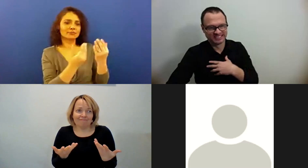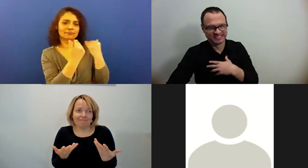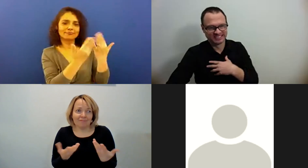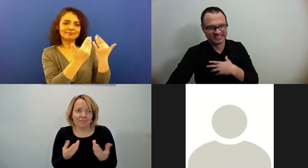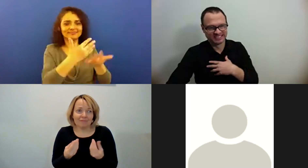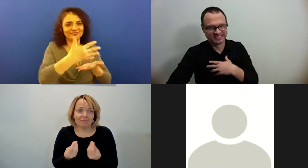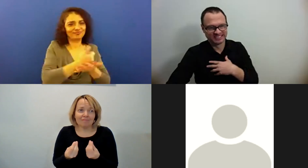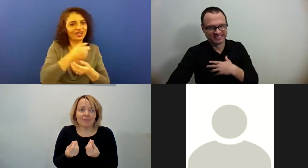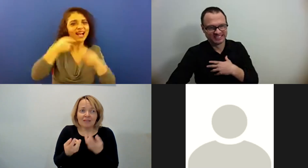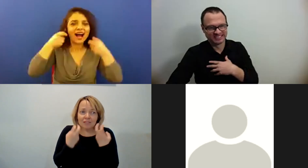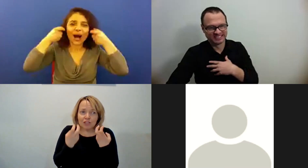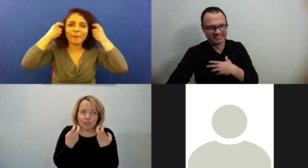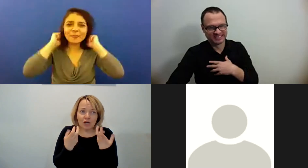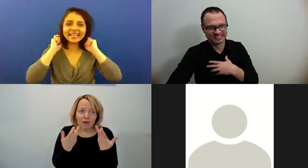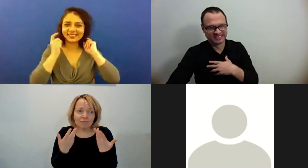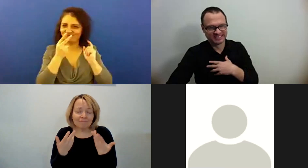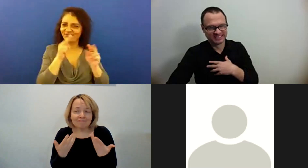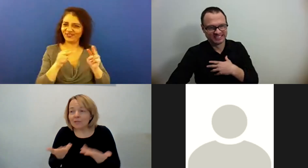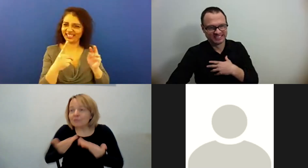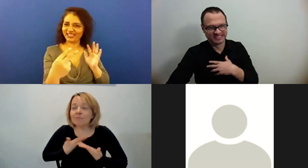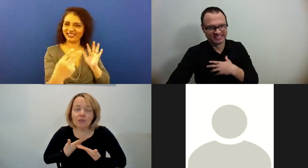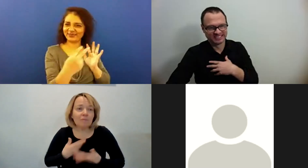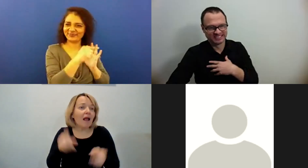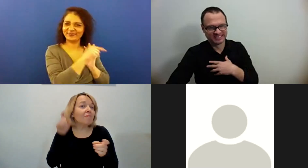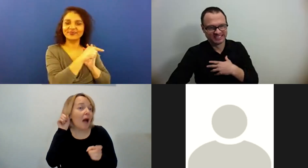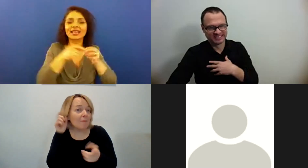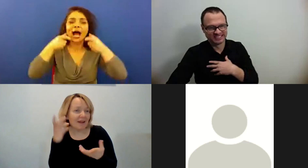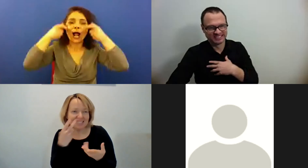So after she